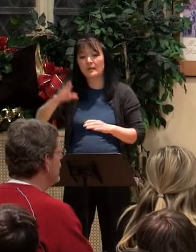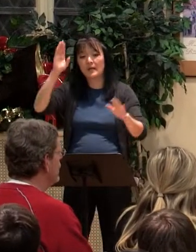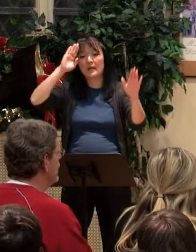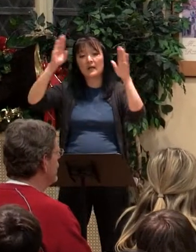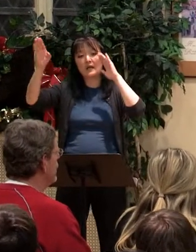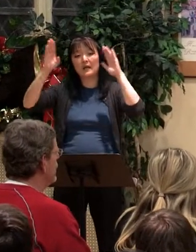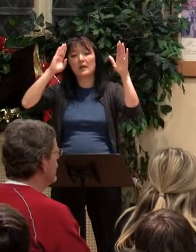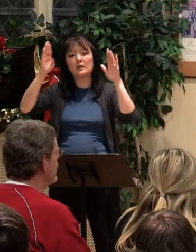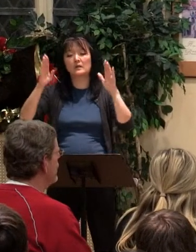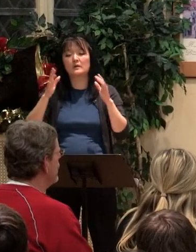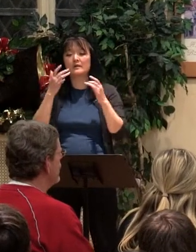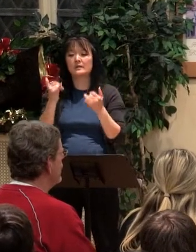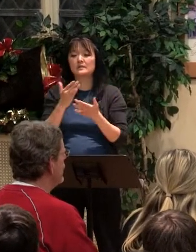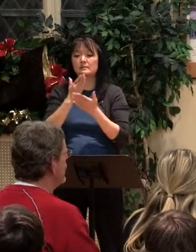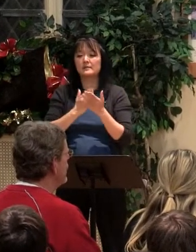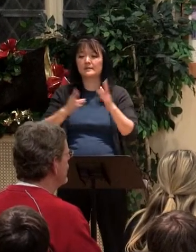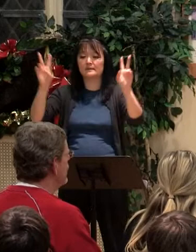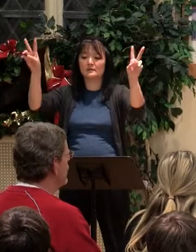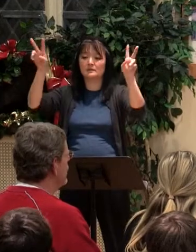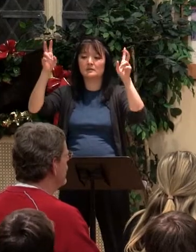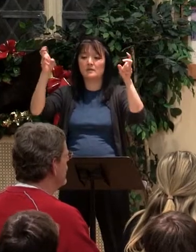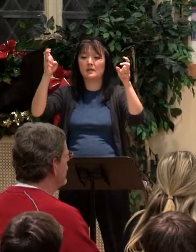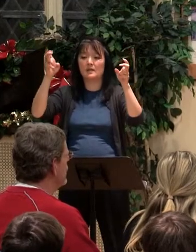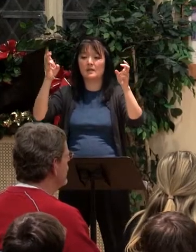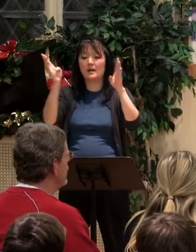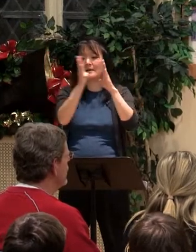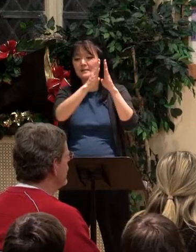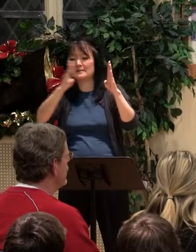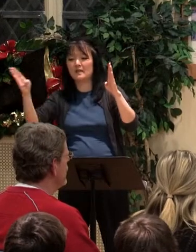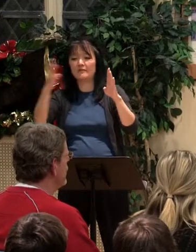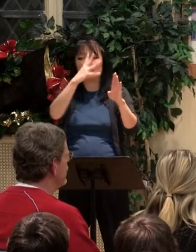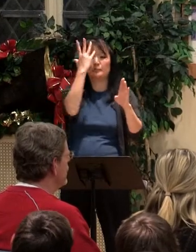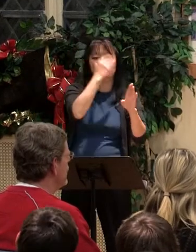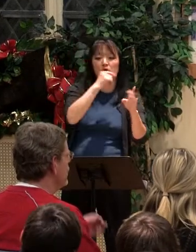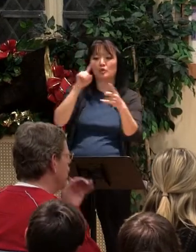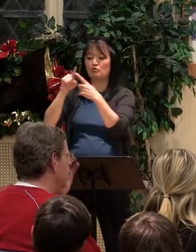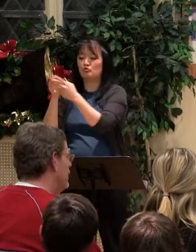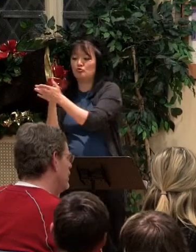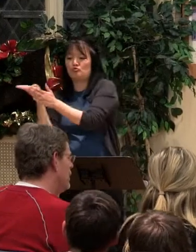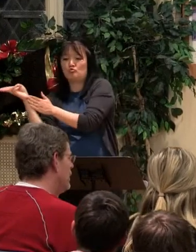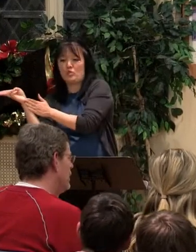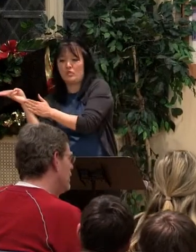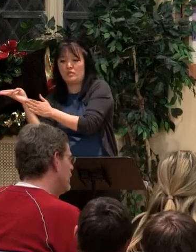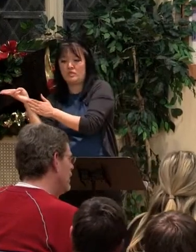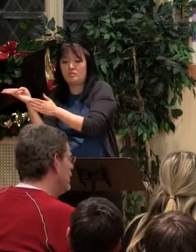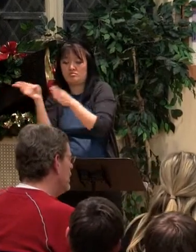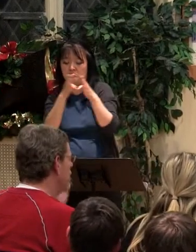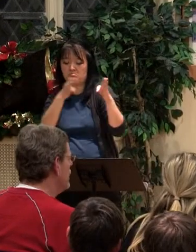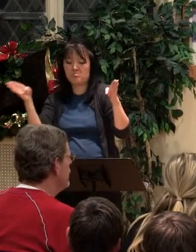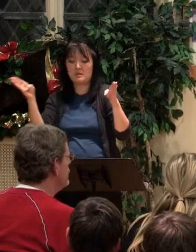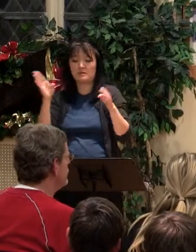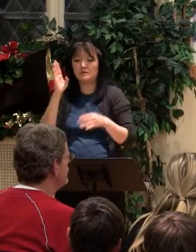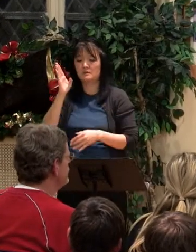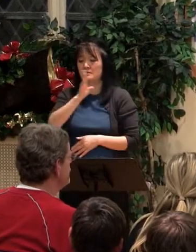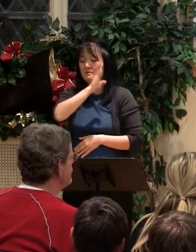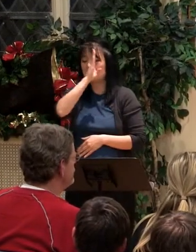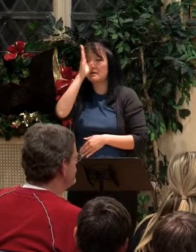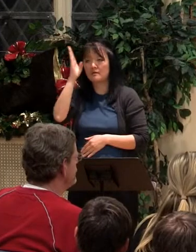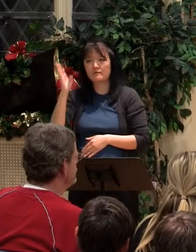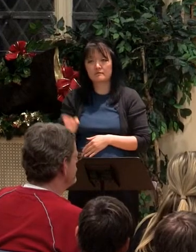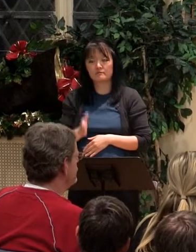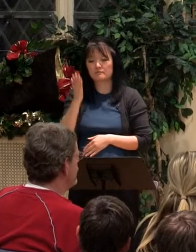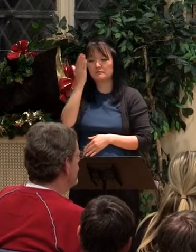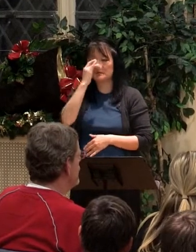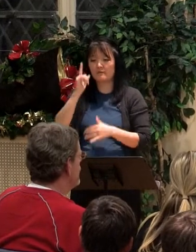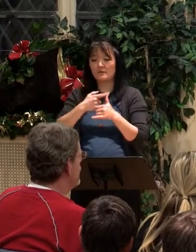Hello, this piece is entitled On a Scale from Beauty to Truth. I will never forget the first